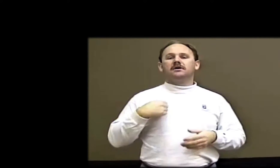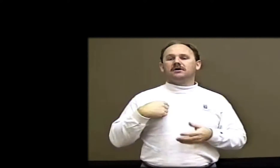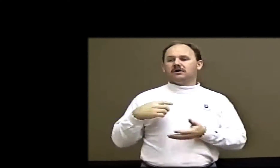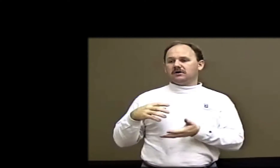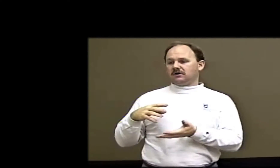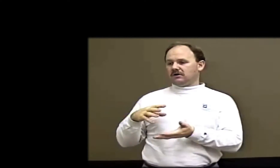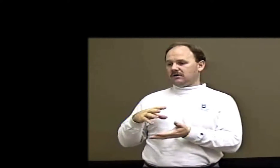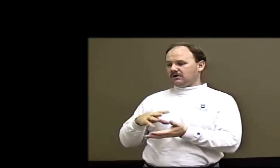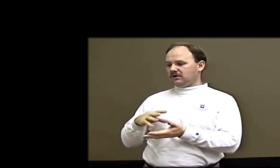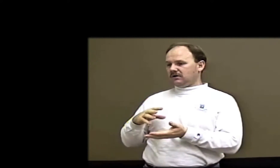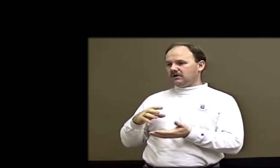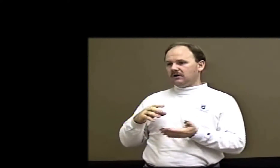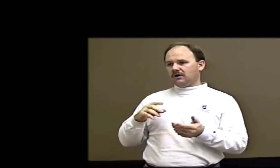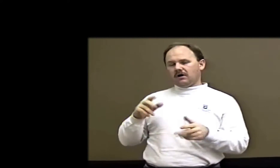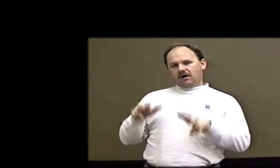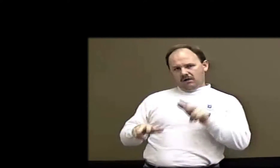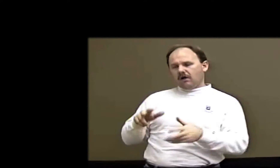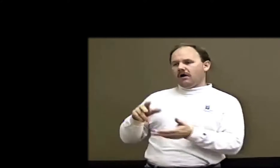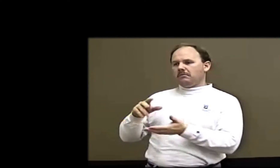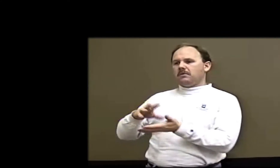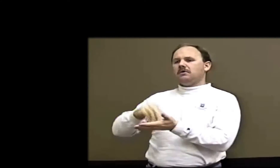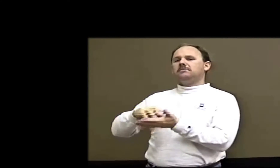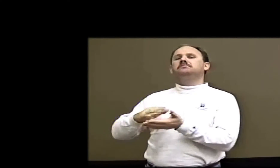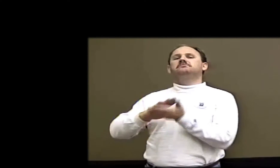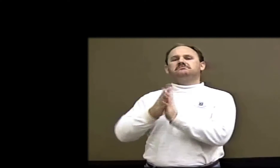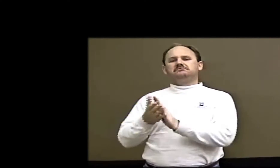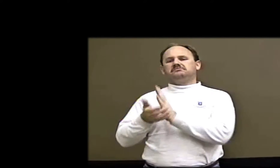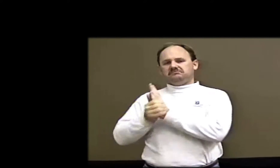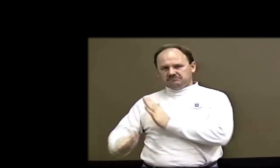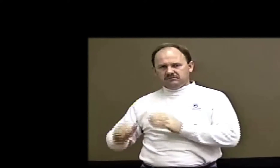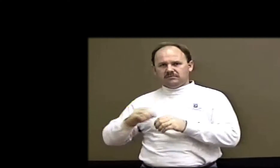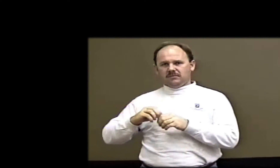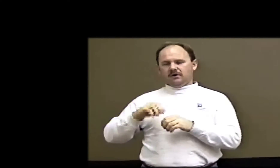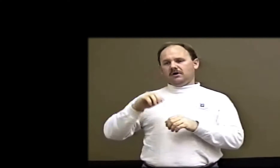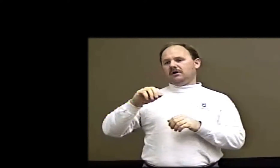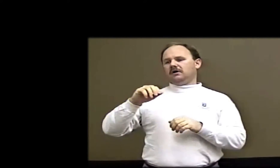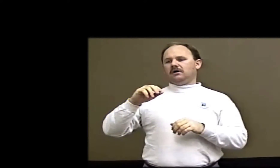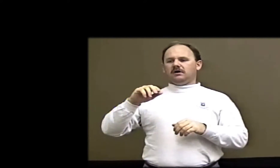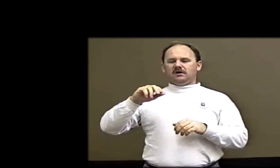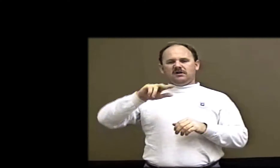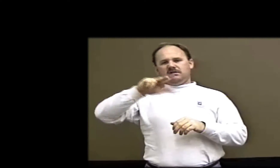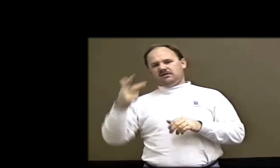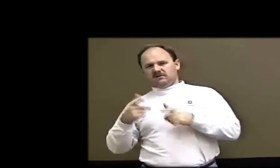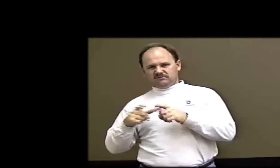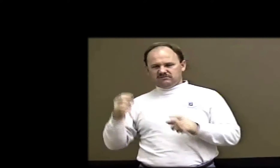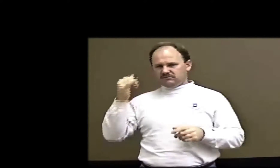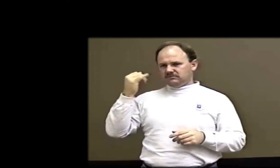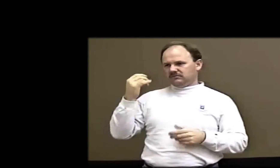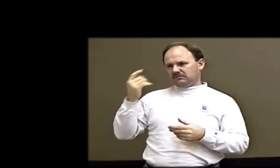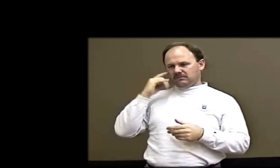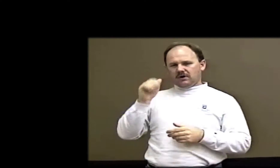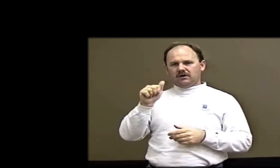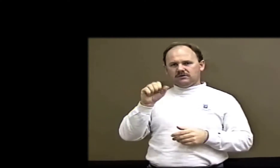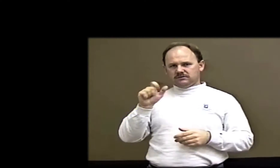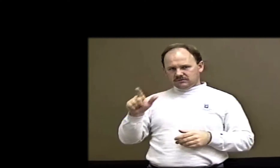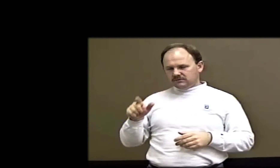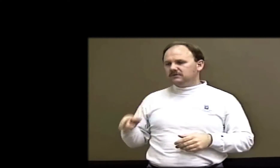transition between the three. I practice by reading and writing in the newspaper in English.